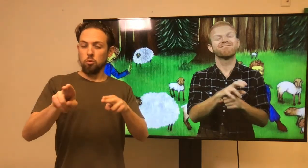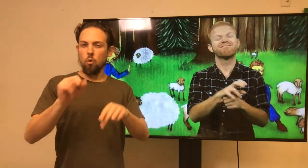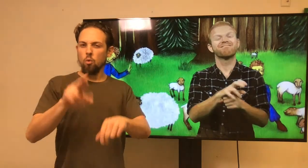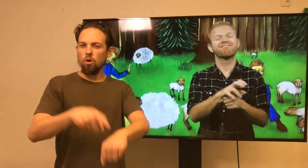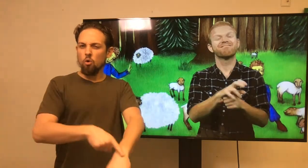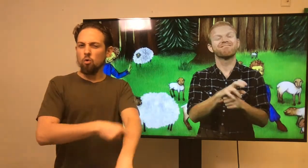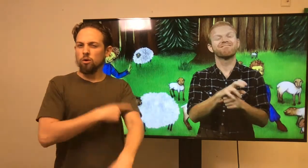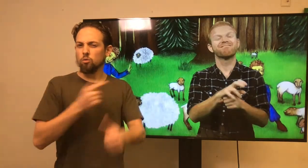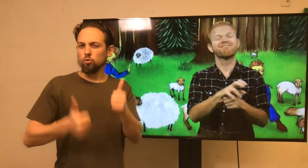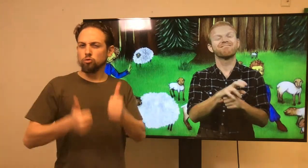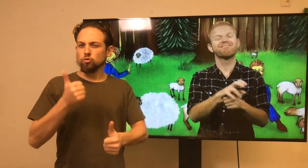instead of just